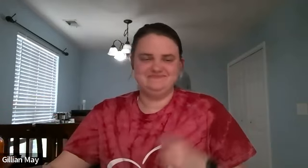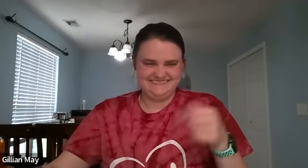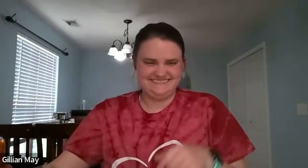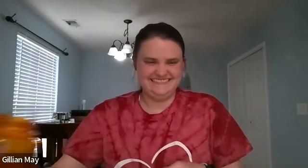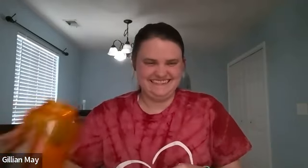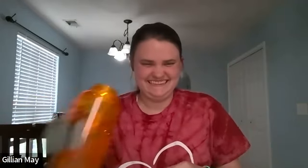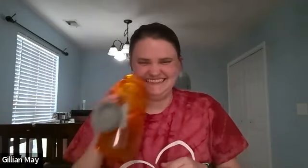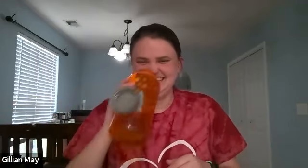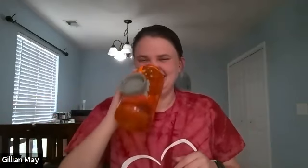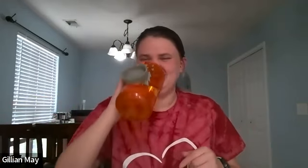cute.